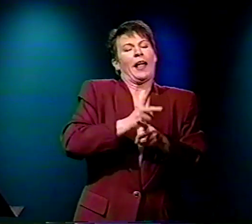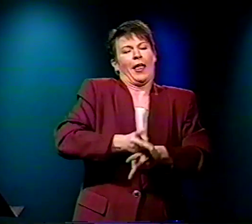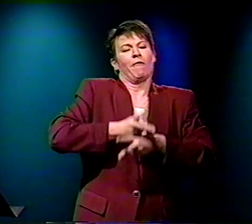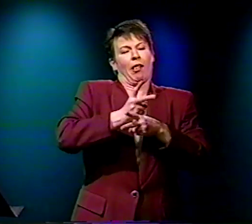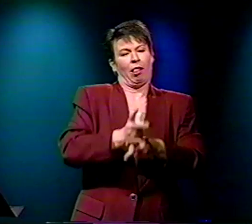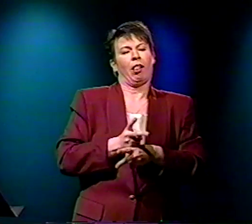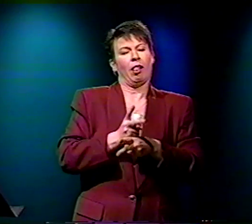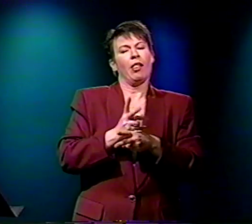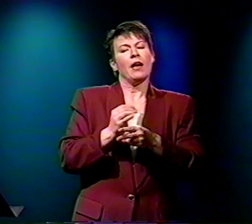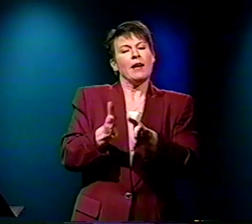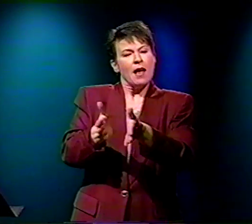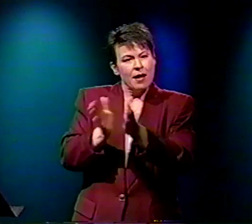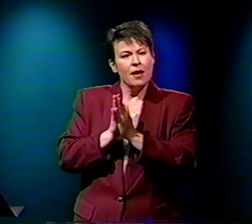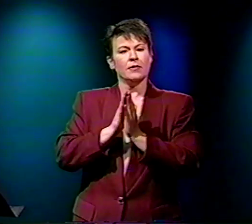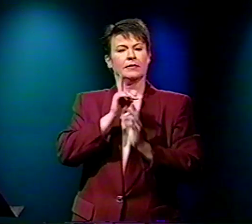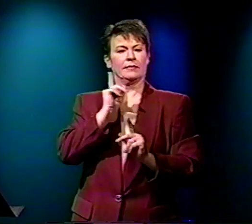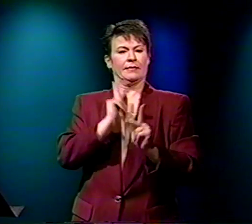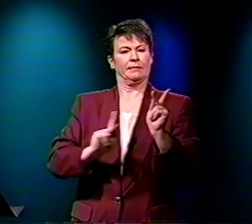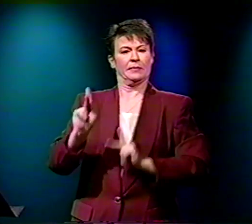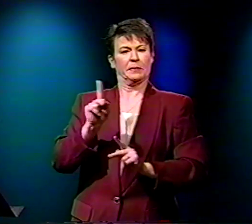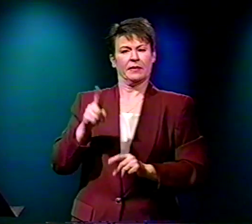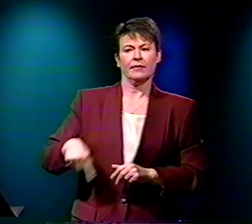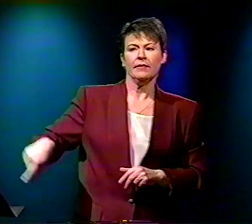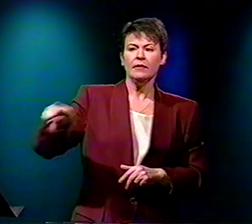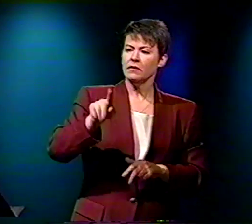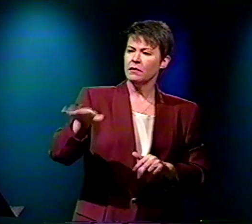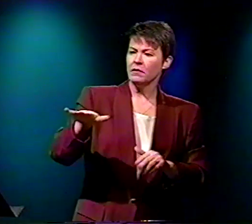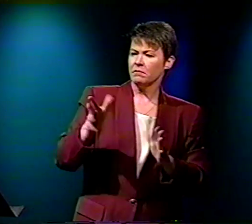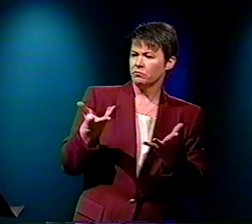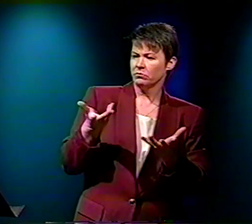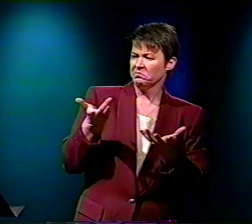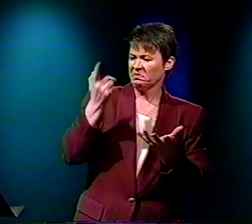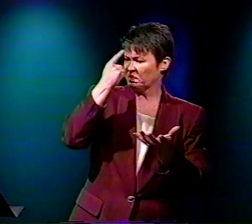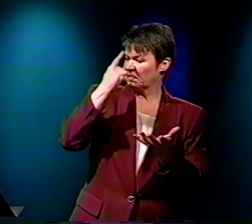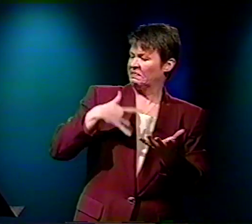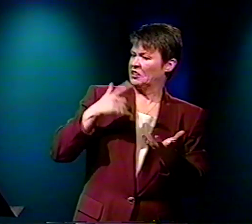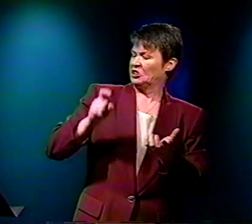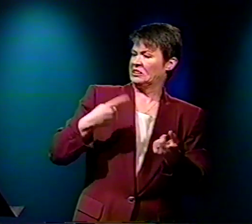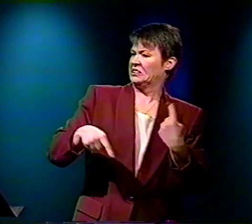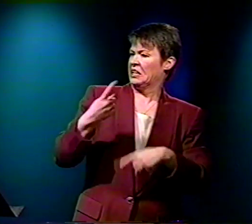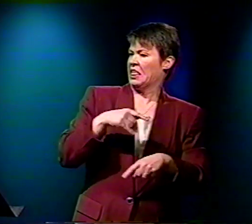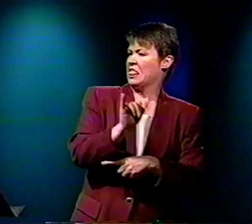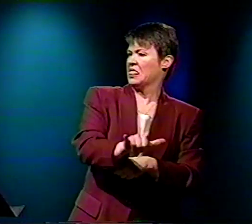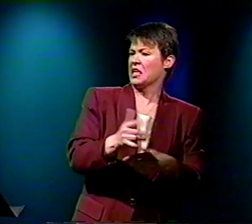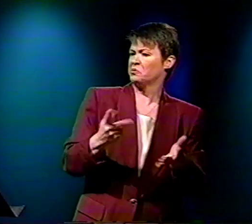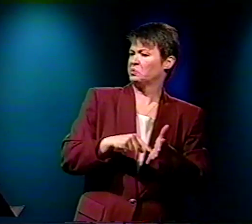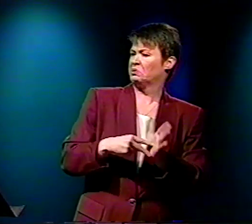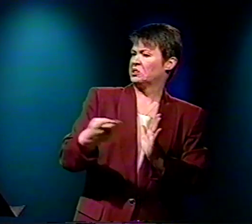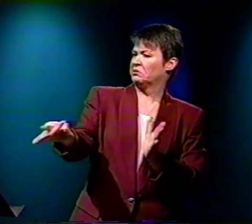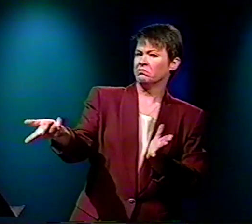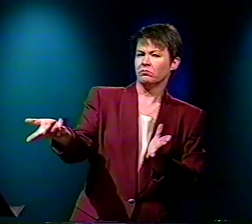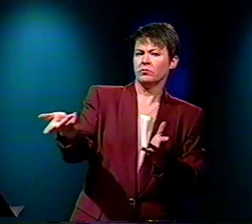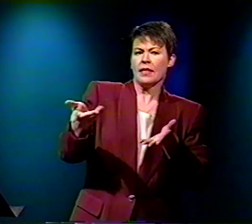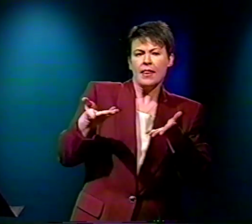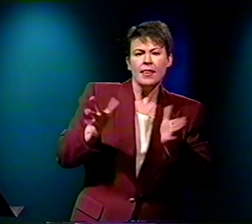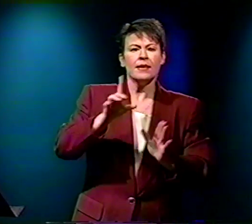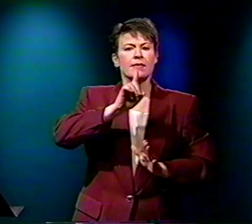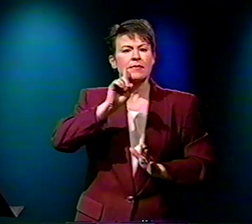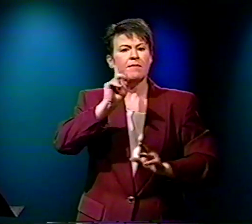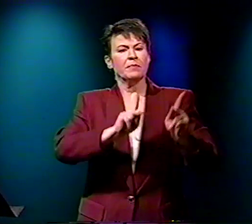It's important that we're careful and that we ask deaf people, what do you think? Well, how do you feel that we should express these concepts? And